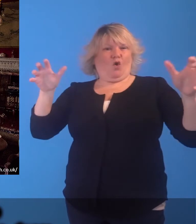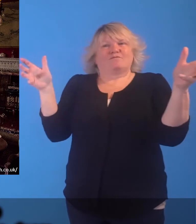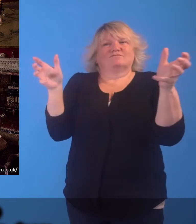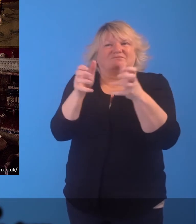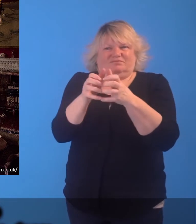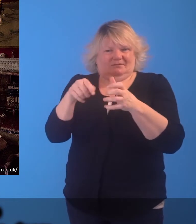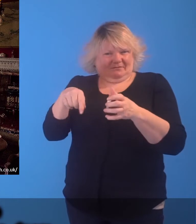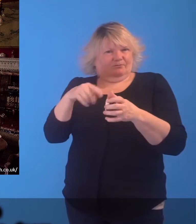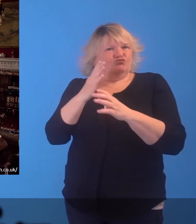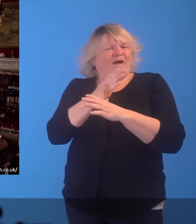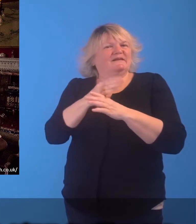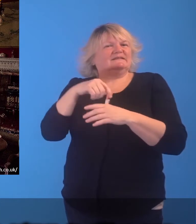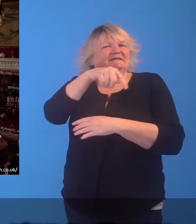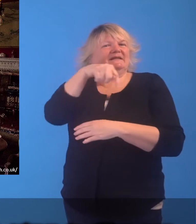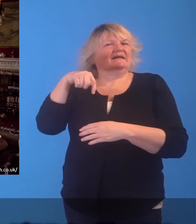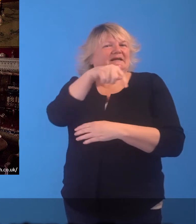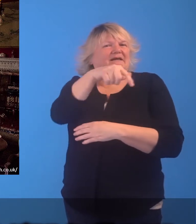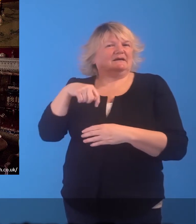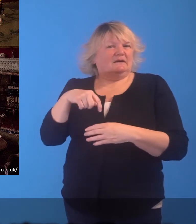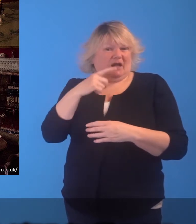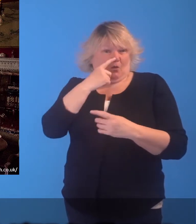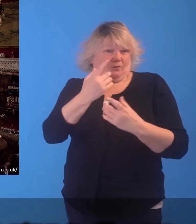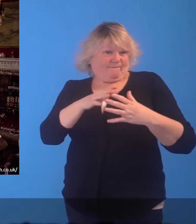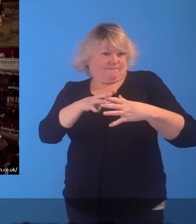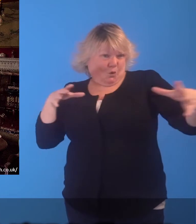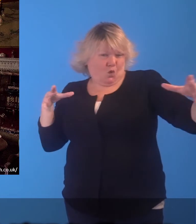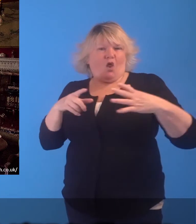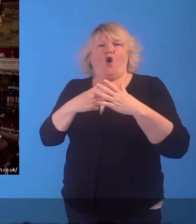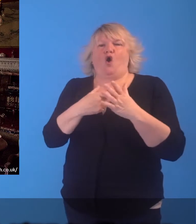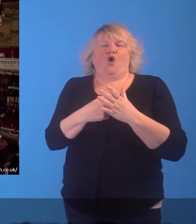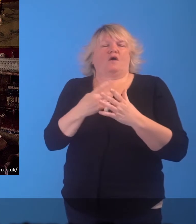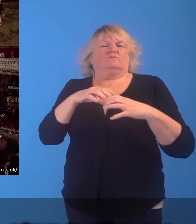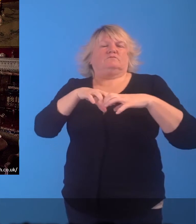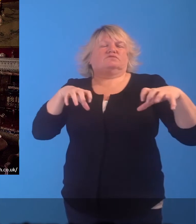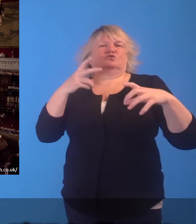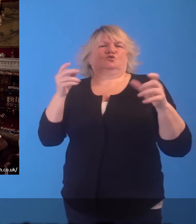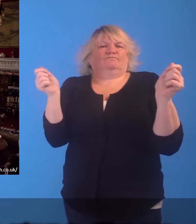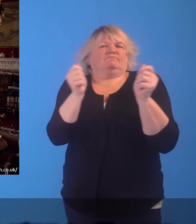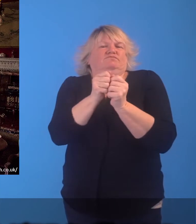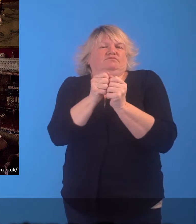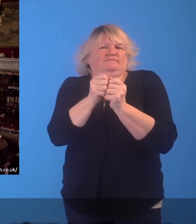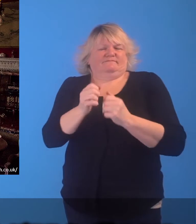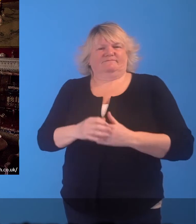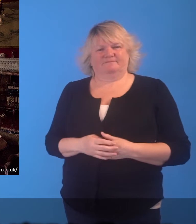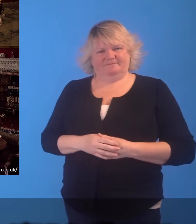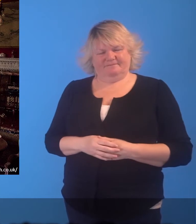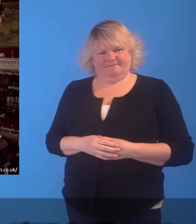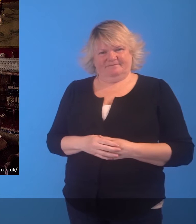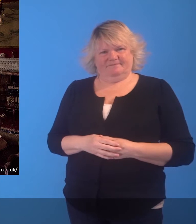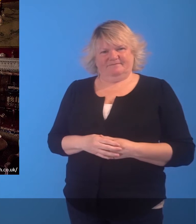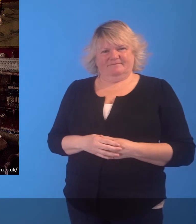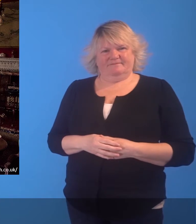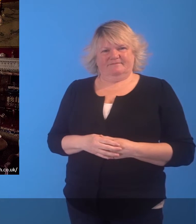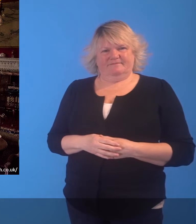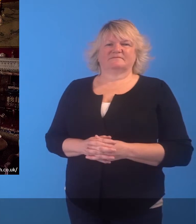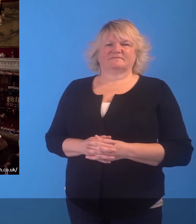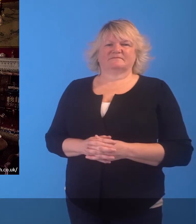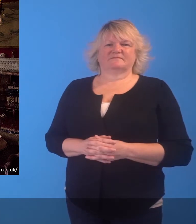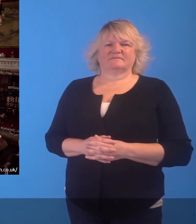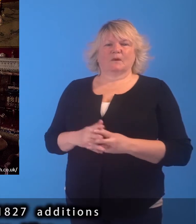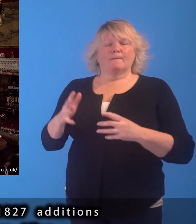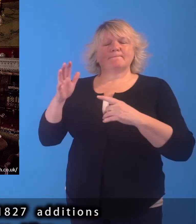The dressing room also features a Louis XV style toilet, rumoured to be modelled on the one